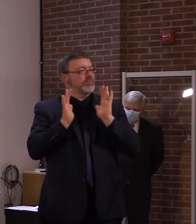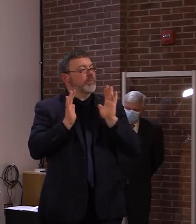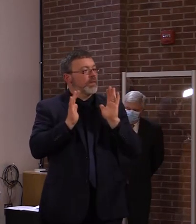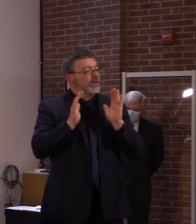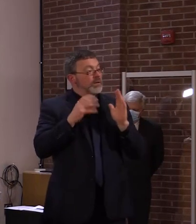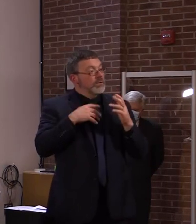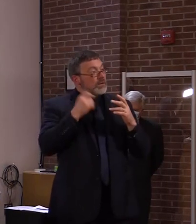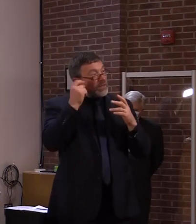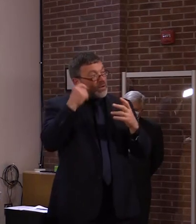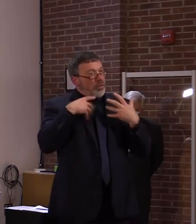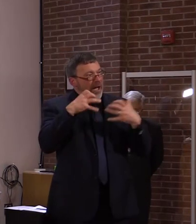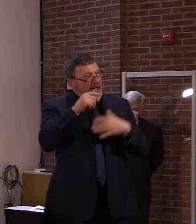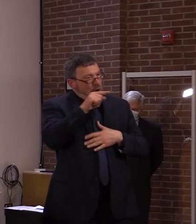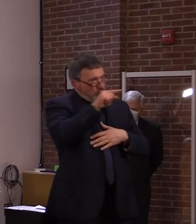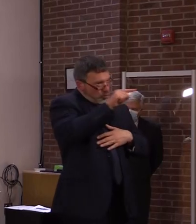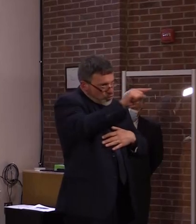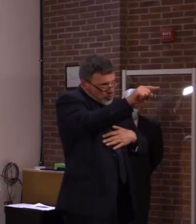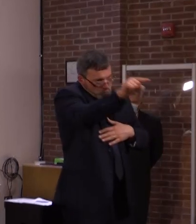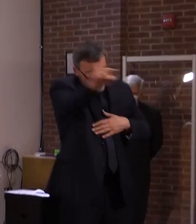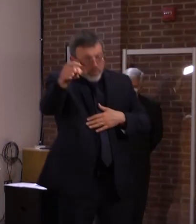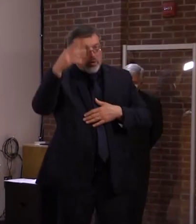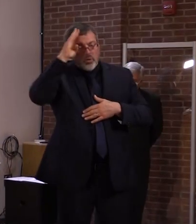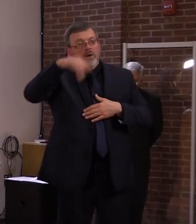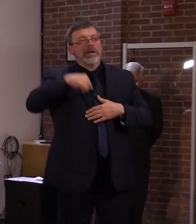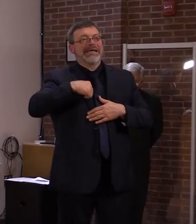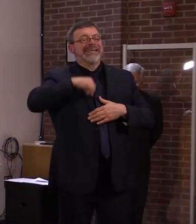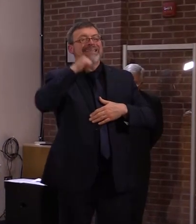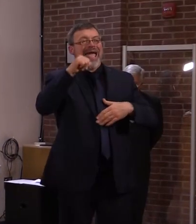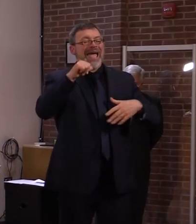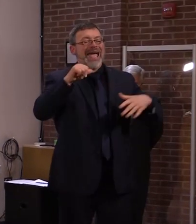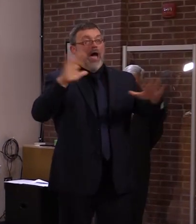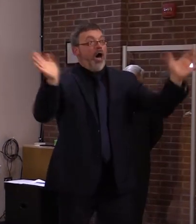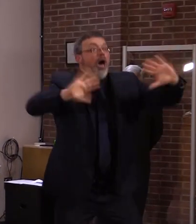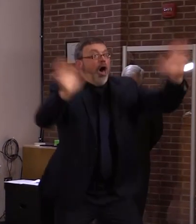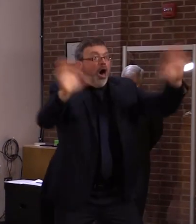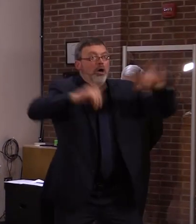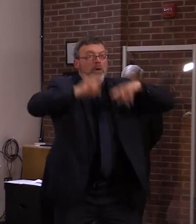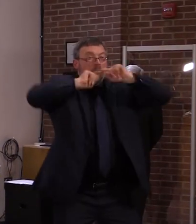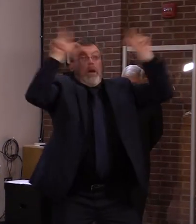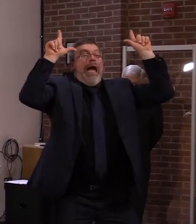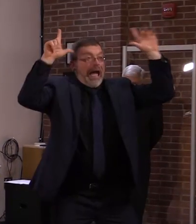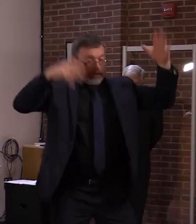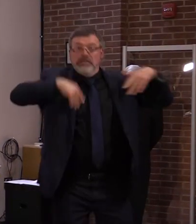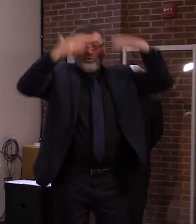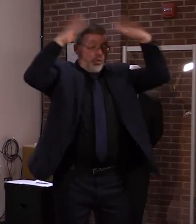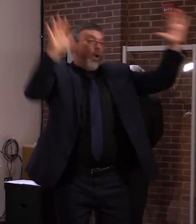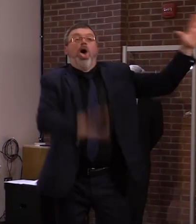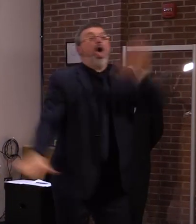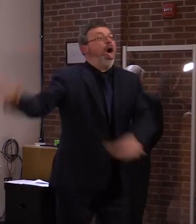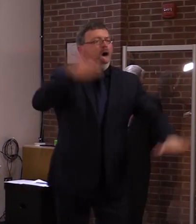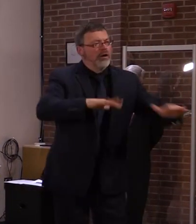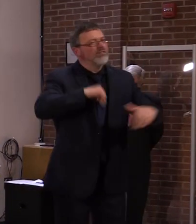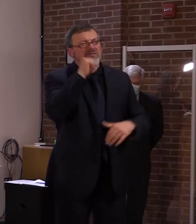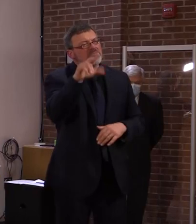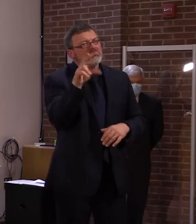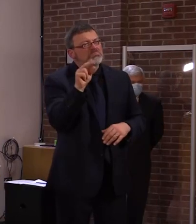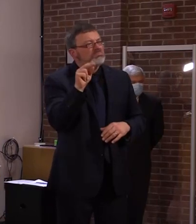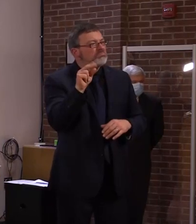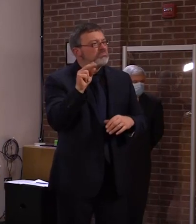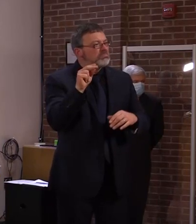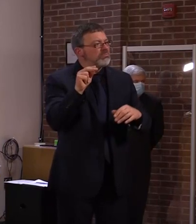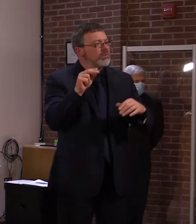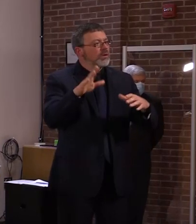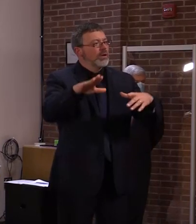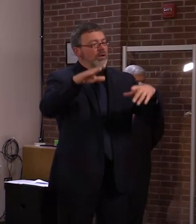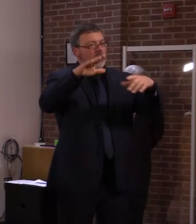prepared to take action if and when that does happen. But we're trying to work with the hospitals now to increase some